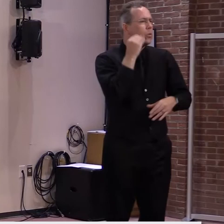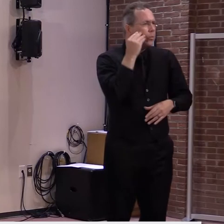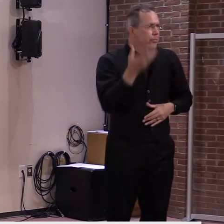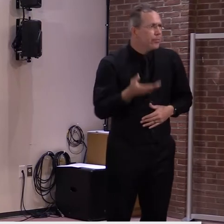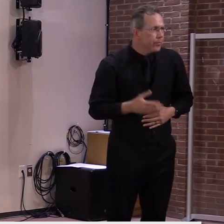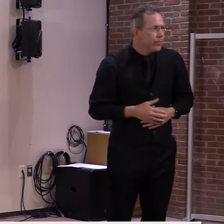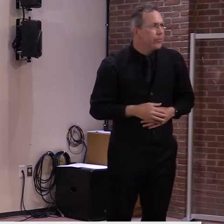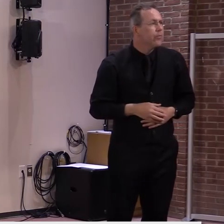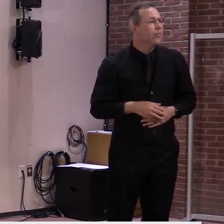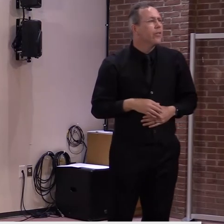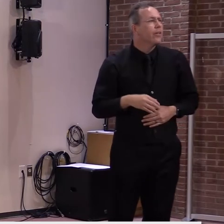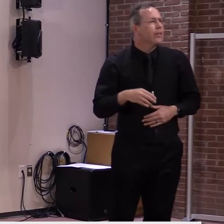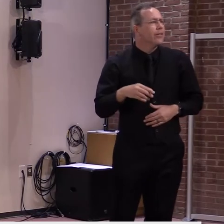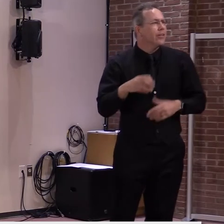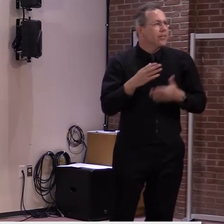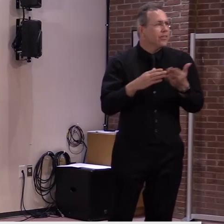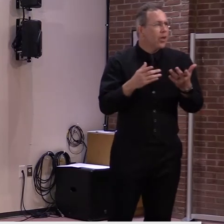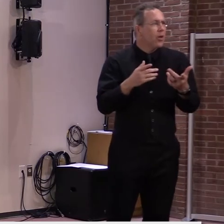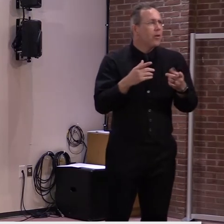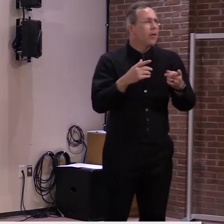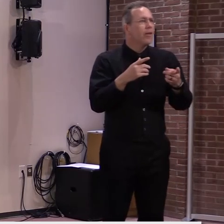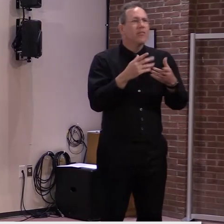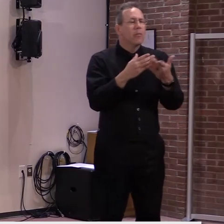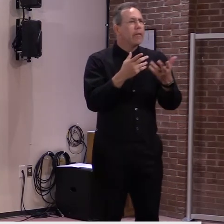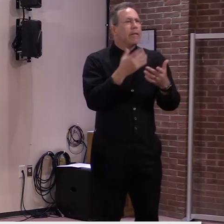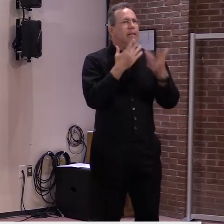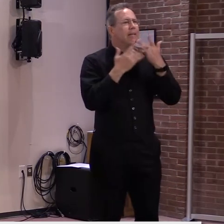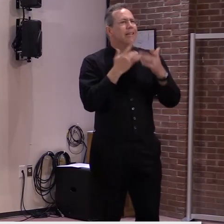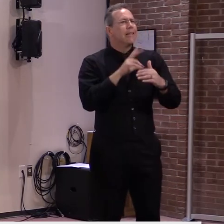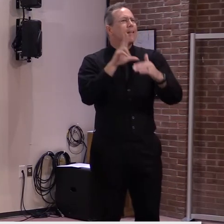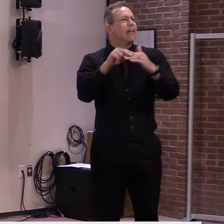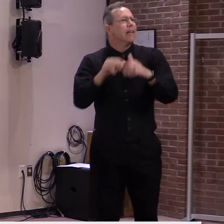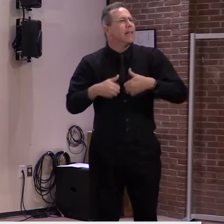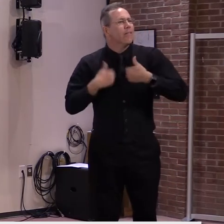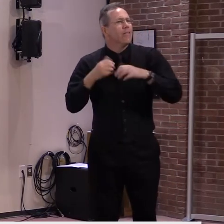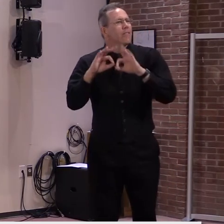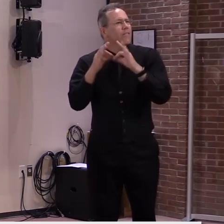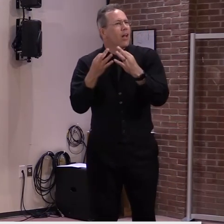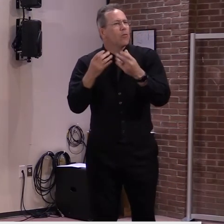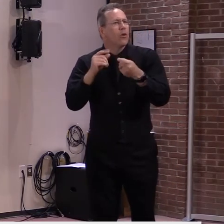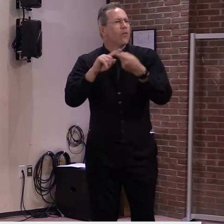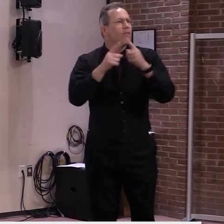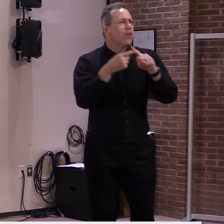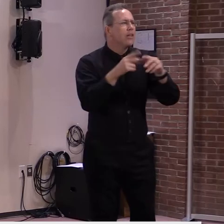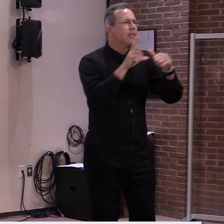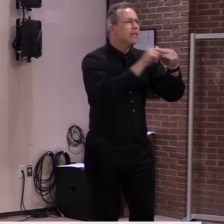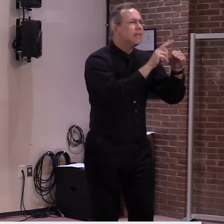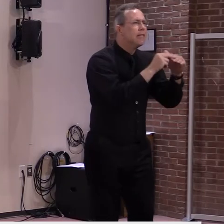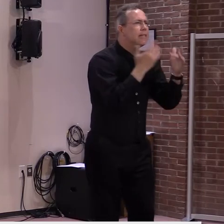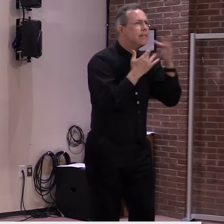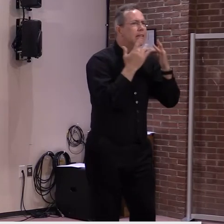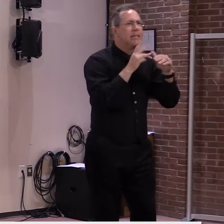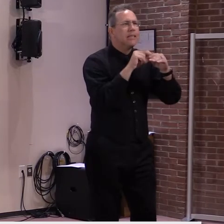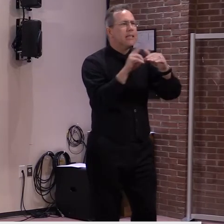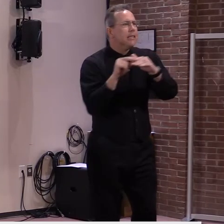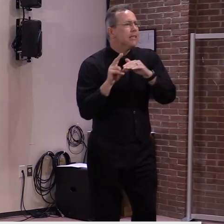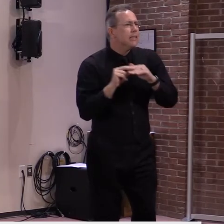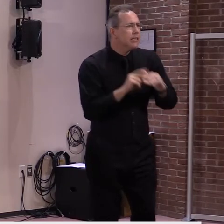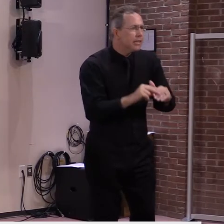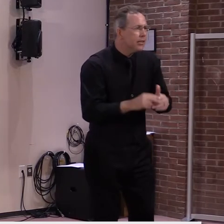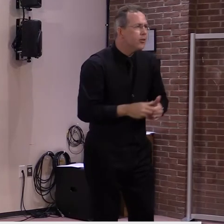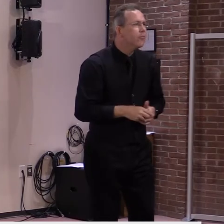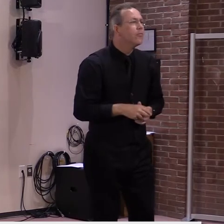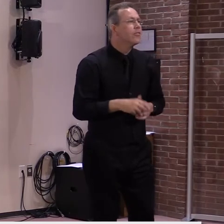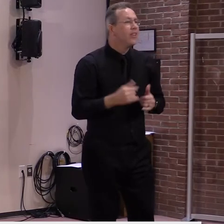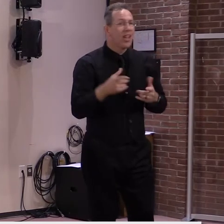friends. Households sort of constricted. Now, as we open up more and more people get